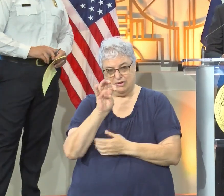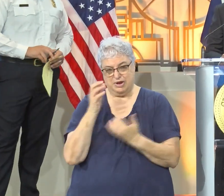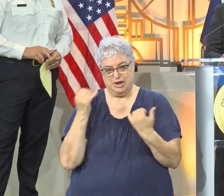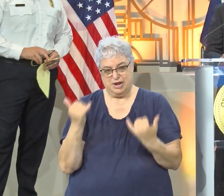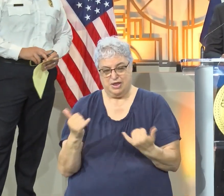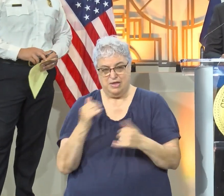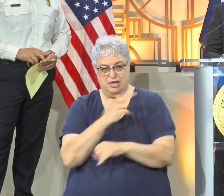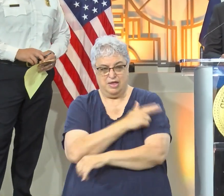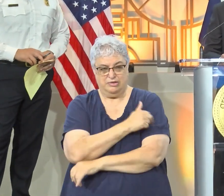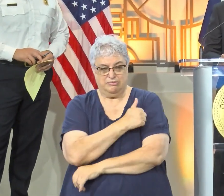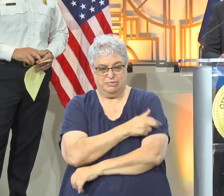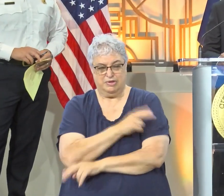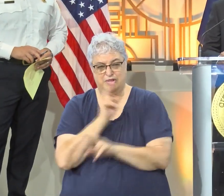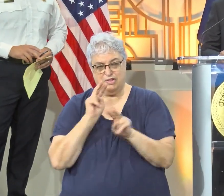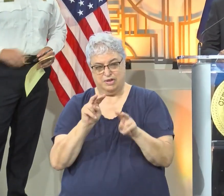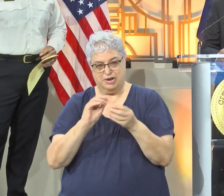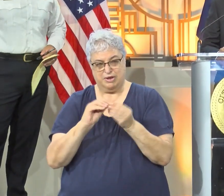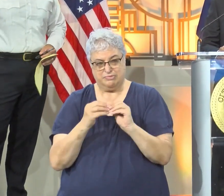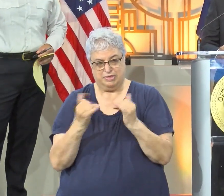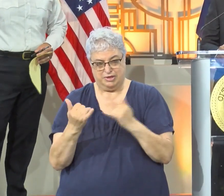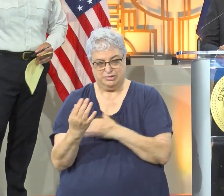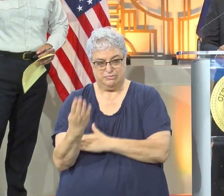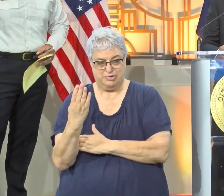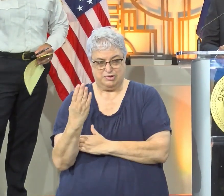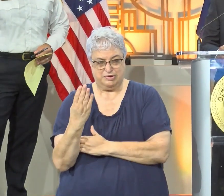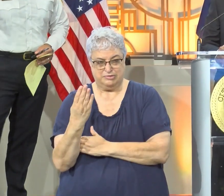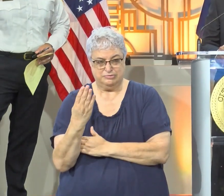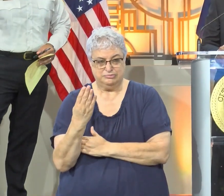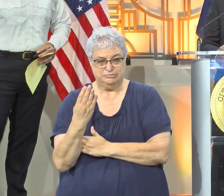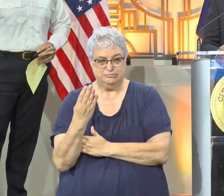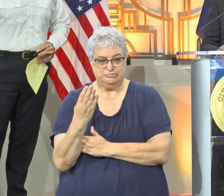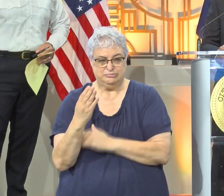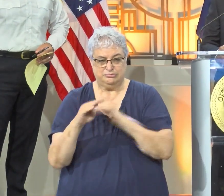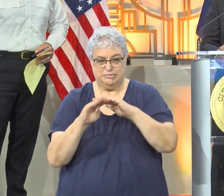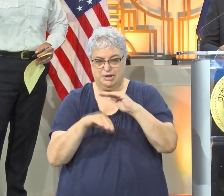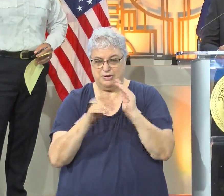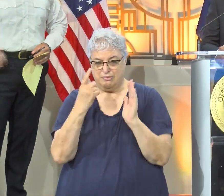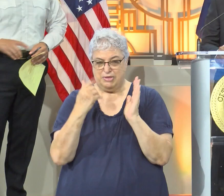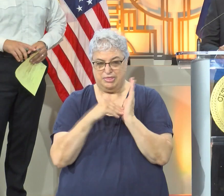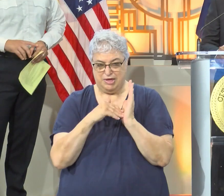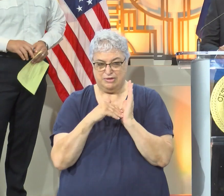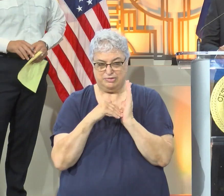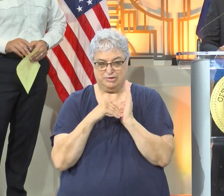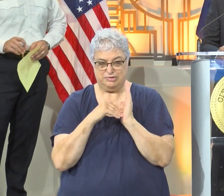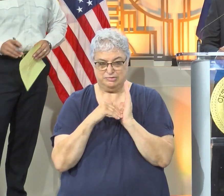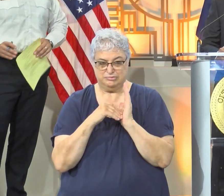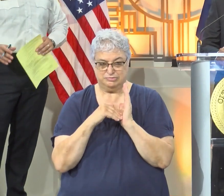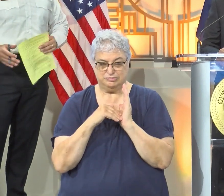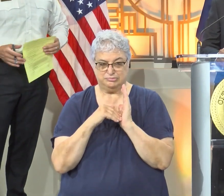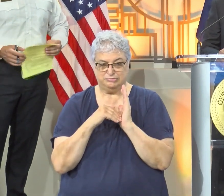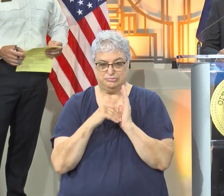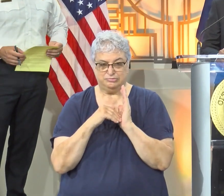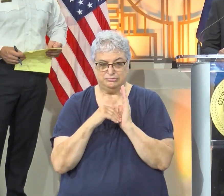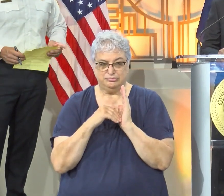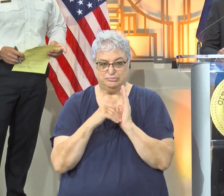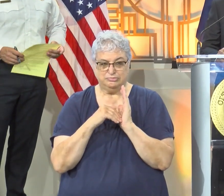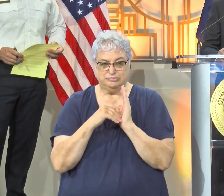our hospitals, when I looked at the numbers this morning, it was under 1,000. And I know people